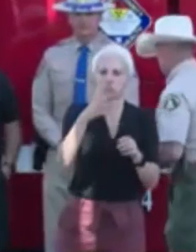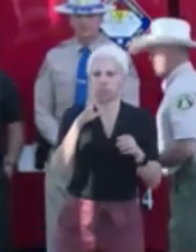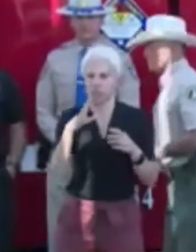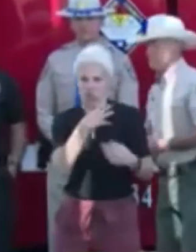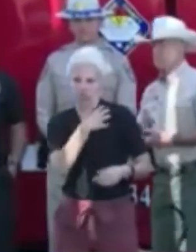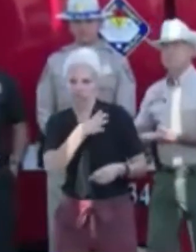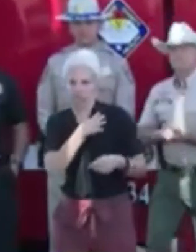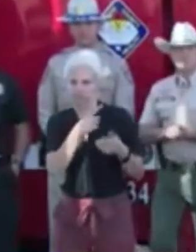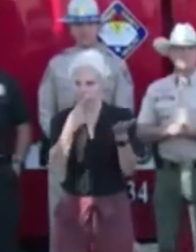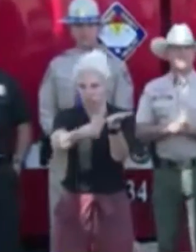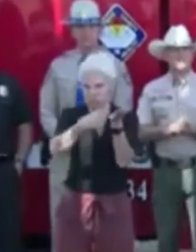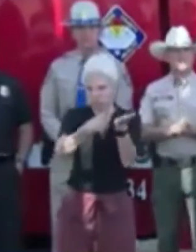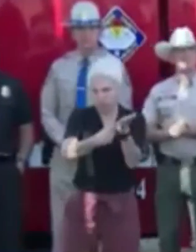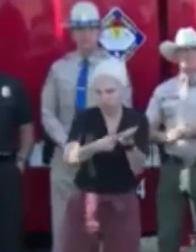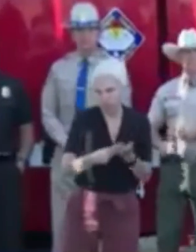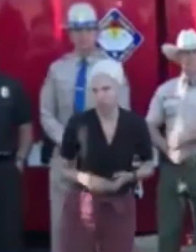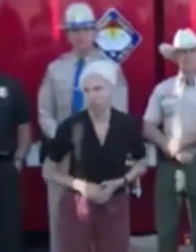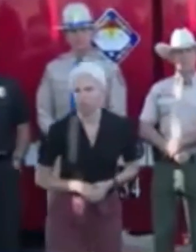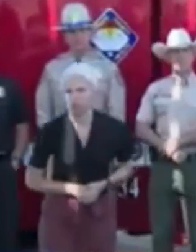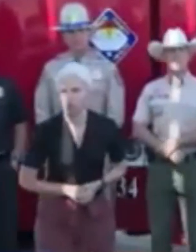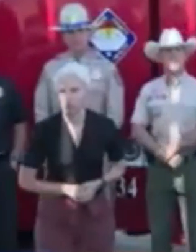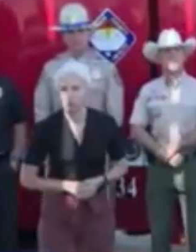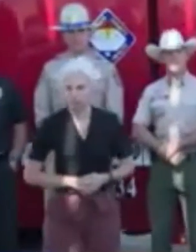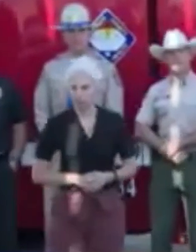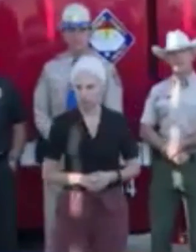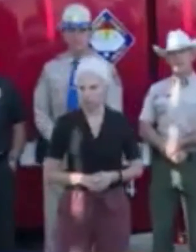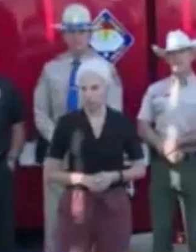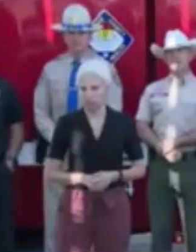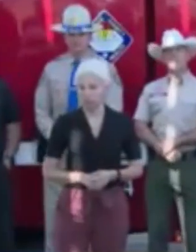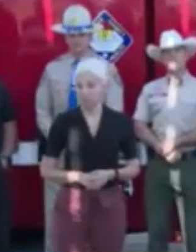Getting the very latest now from the command center there